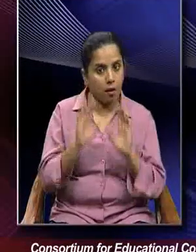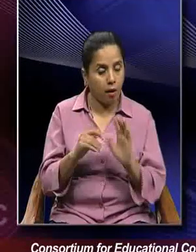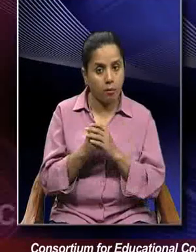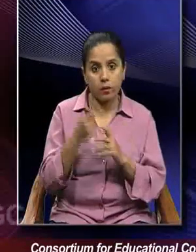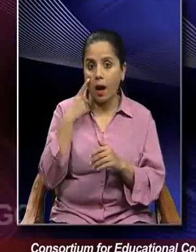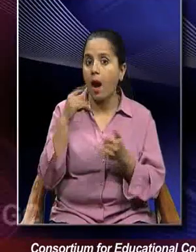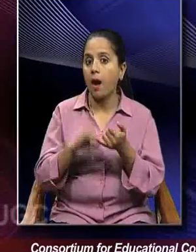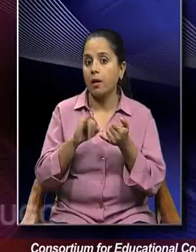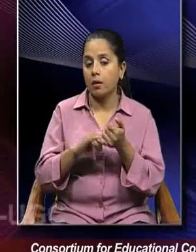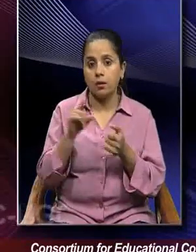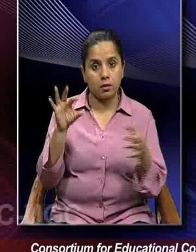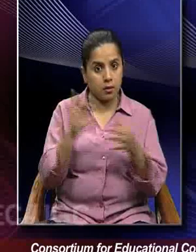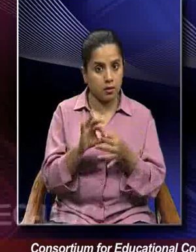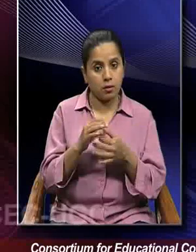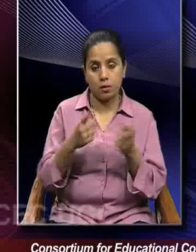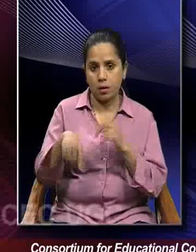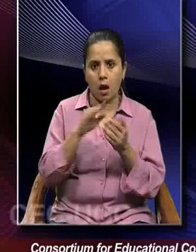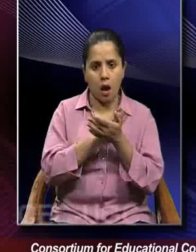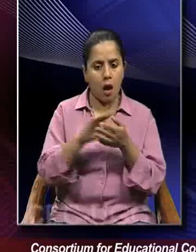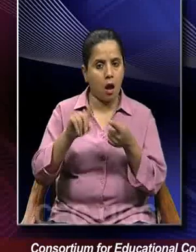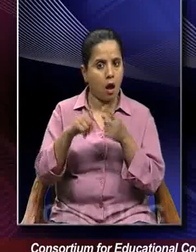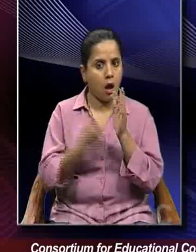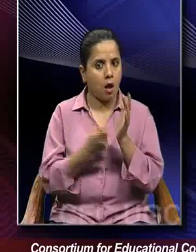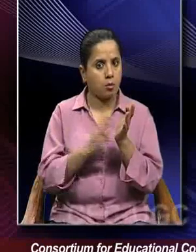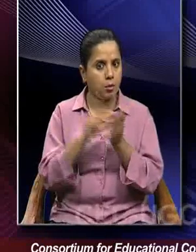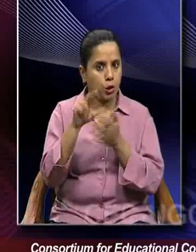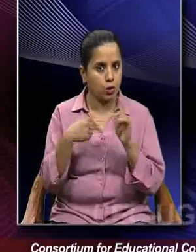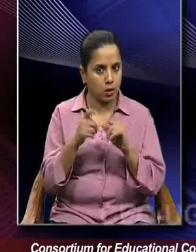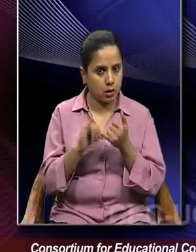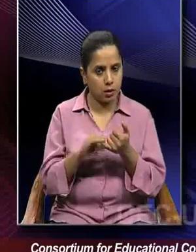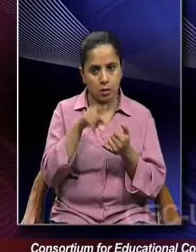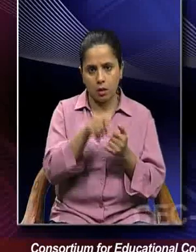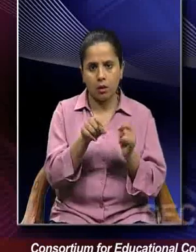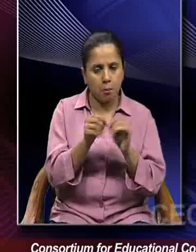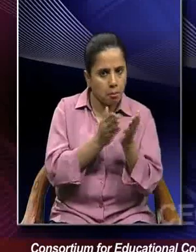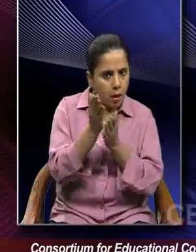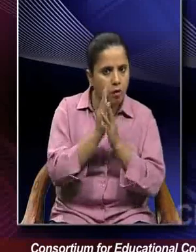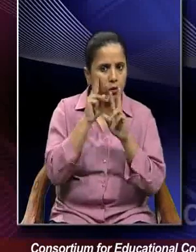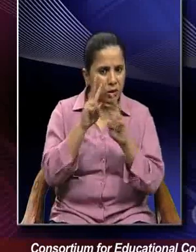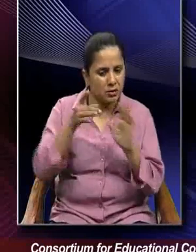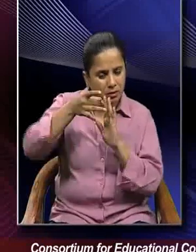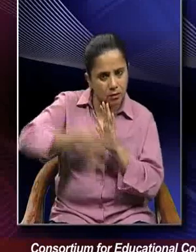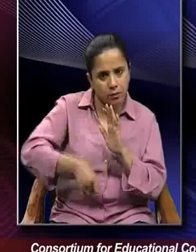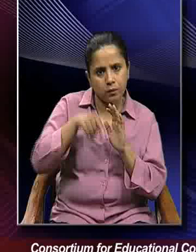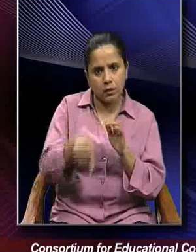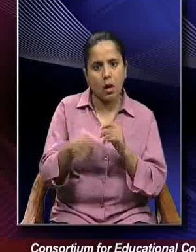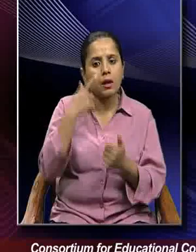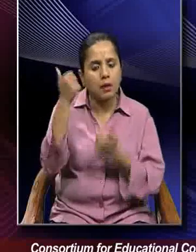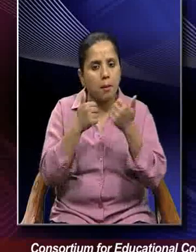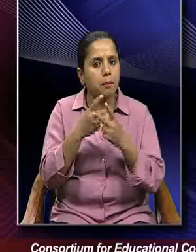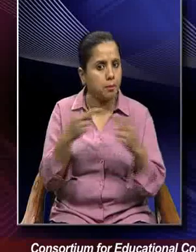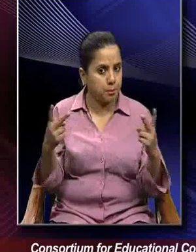ISS is related to hermeneutics. Hermeneutics is a method focusing on detailed reading or examination of texts. So